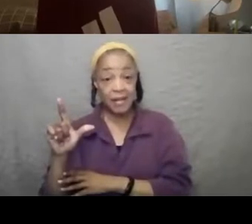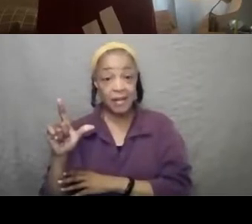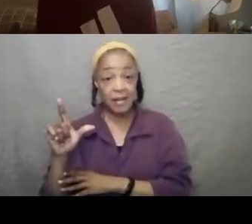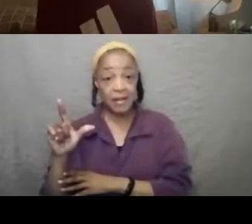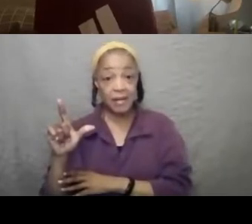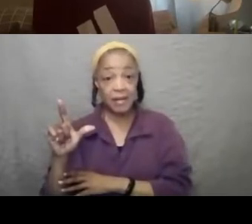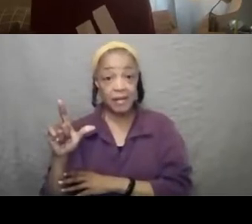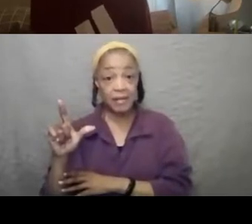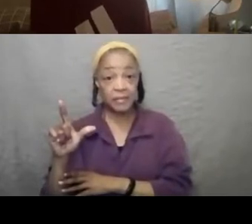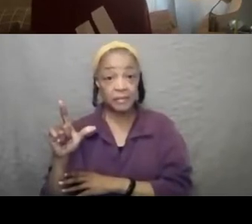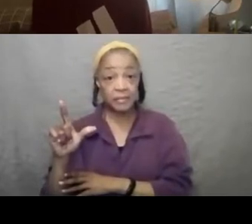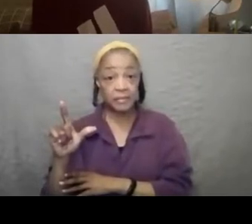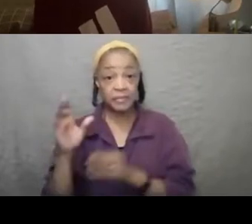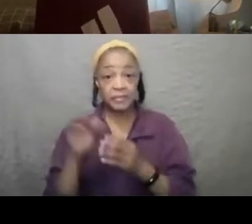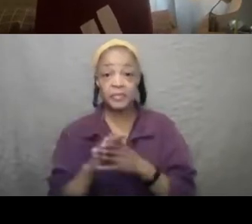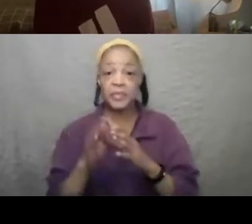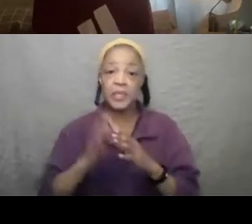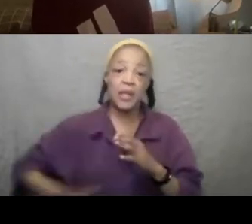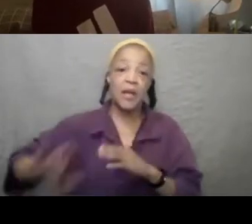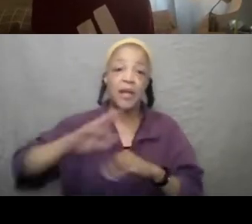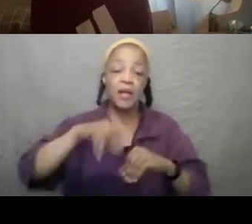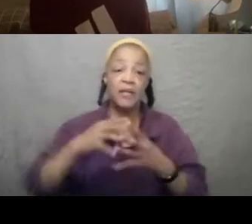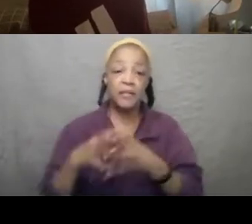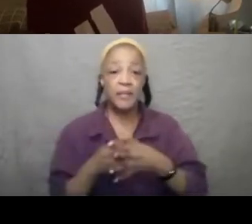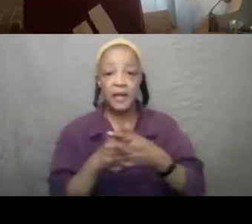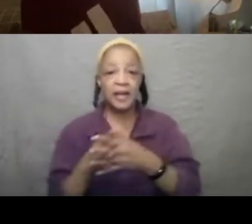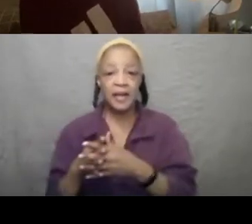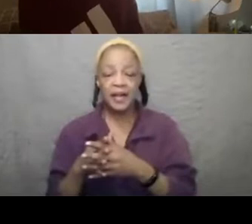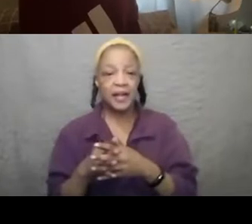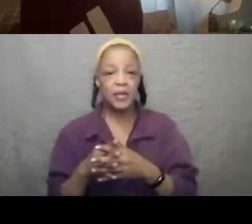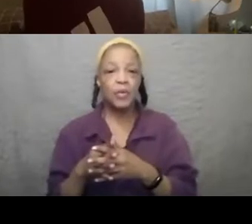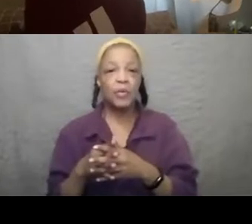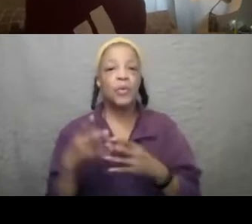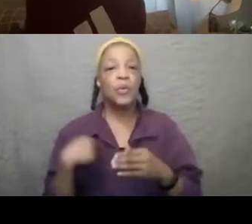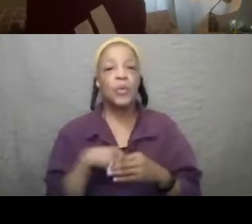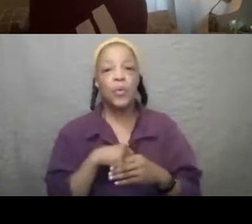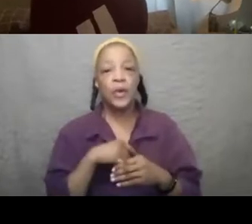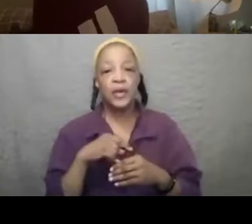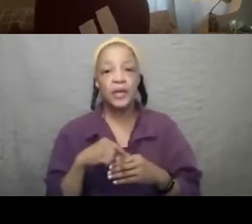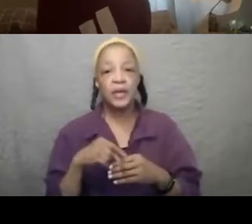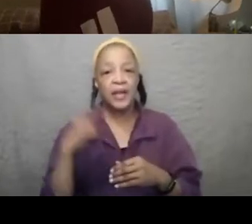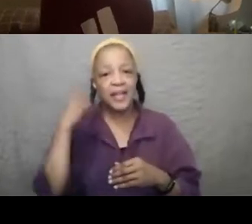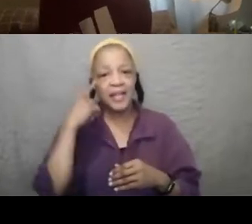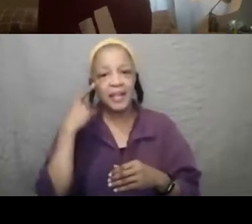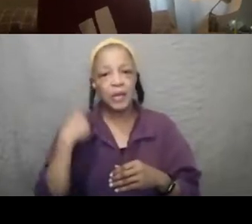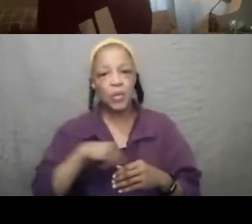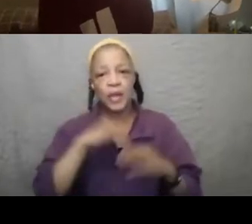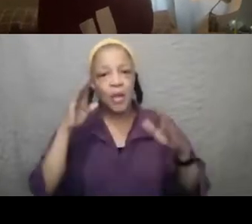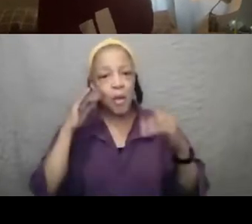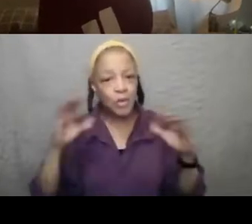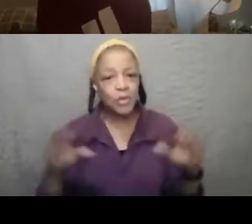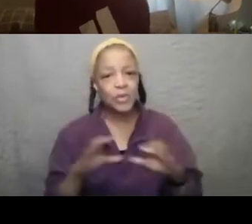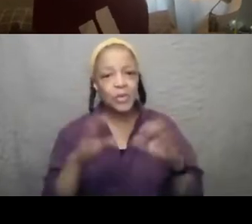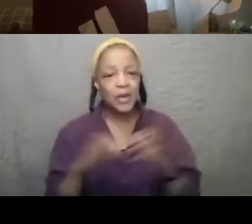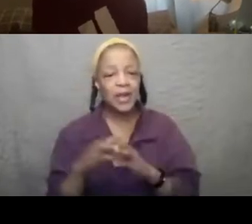within the nation that captures, I think, really what I think we hope to do in the disability movement,